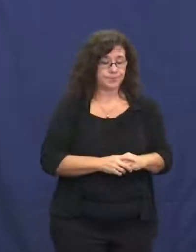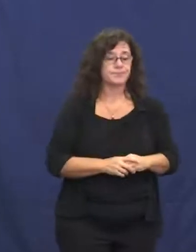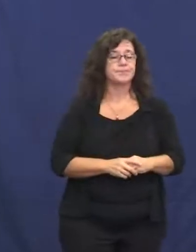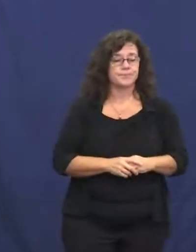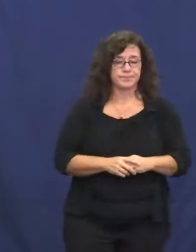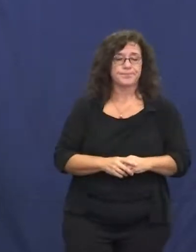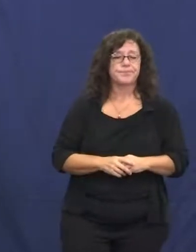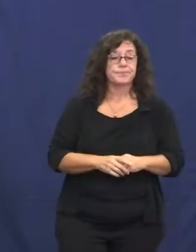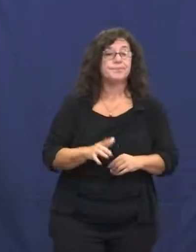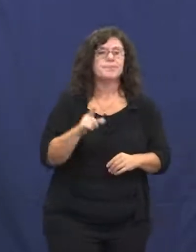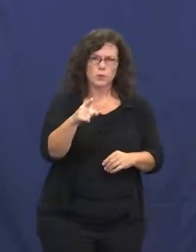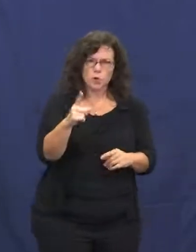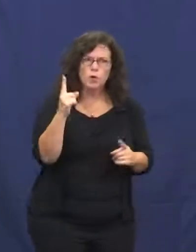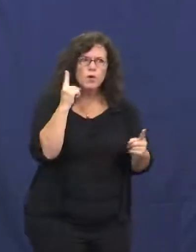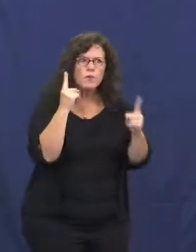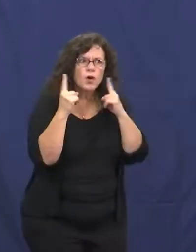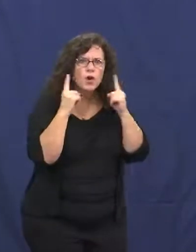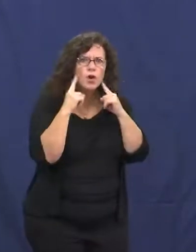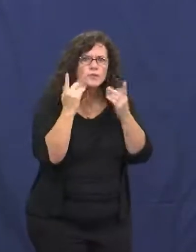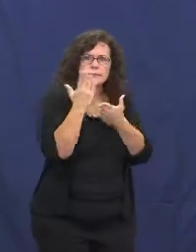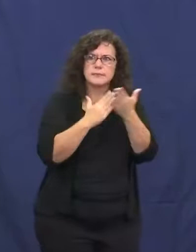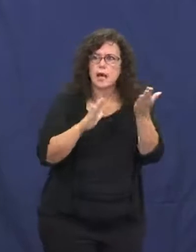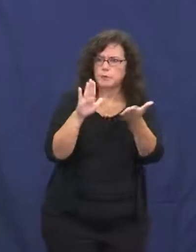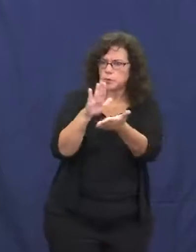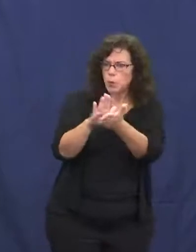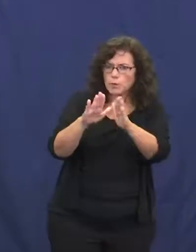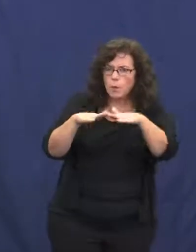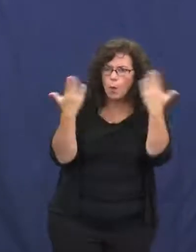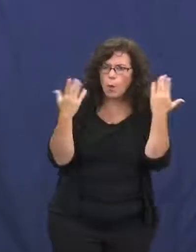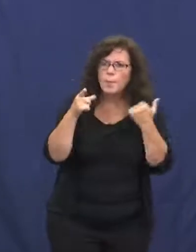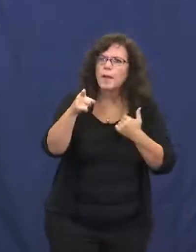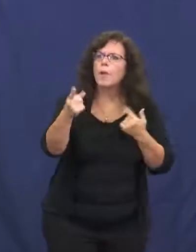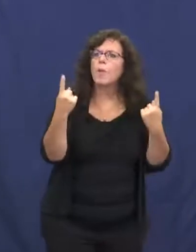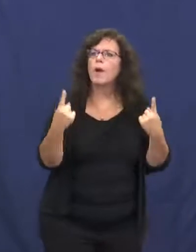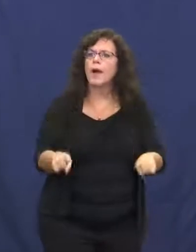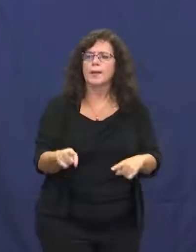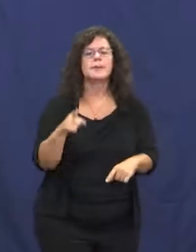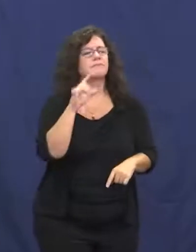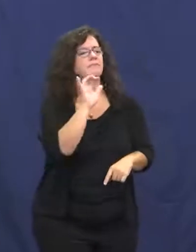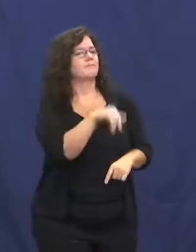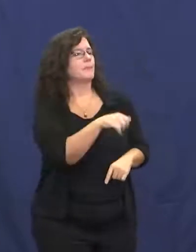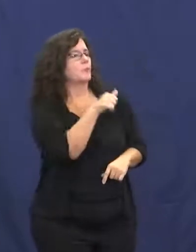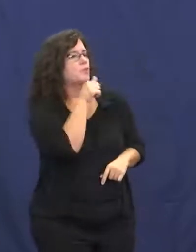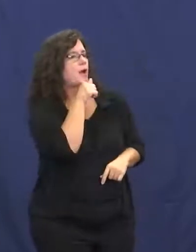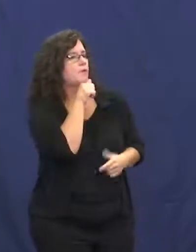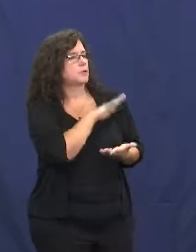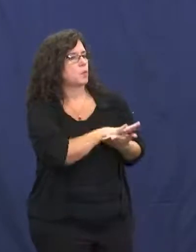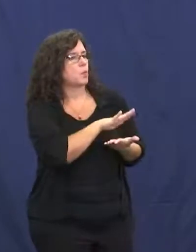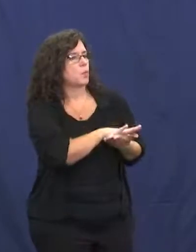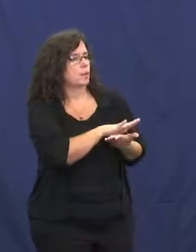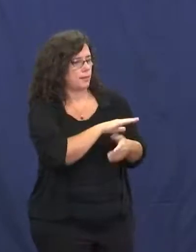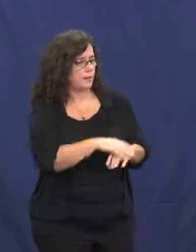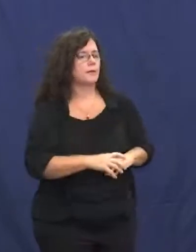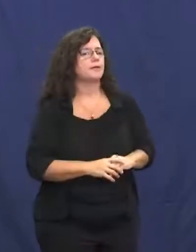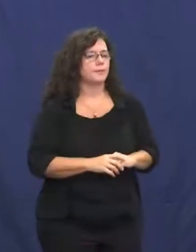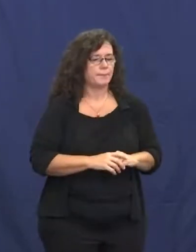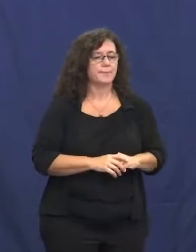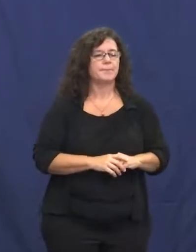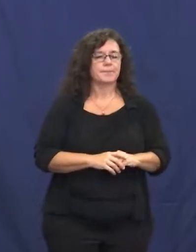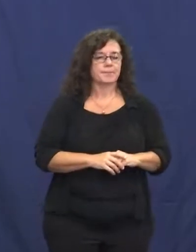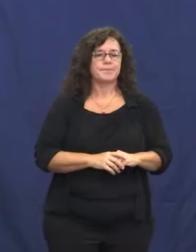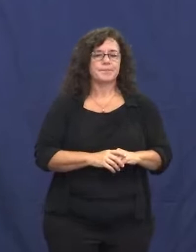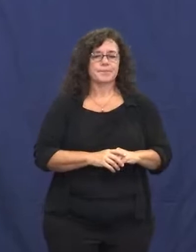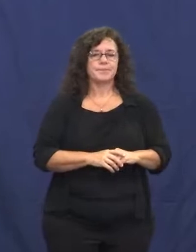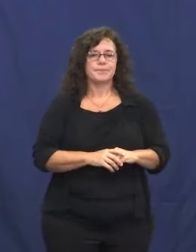all exclusively in the private sector. Some of our public schools, as I speak, and their boards